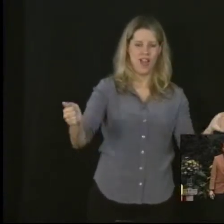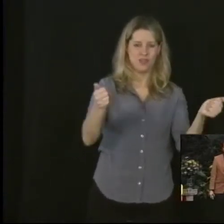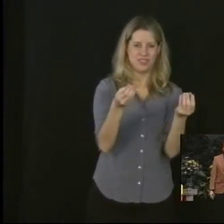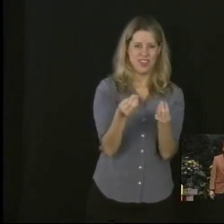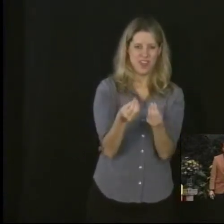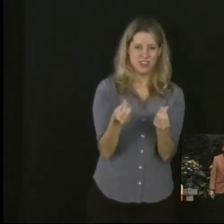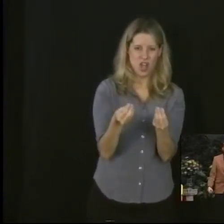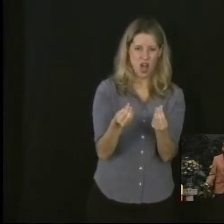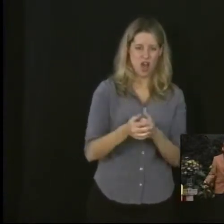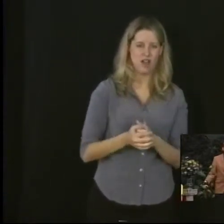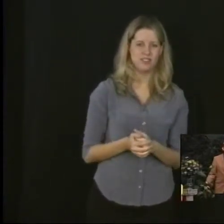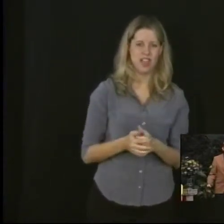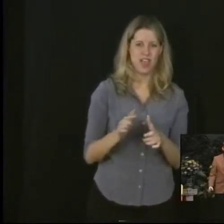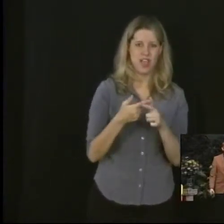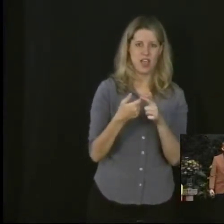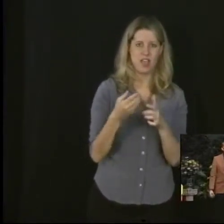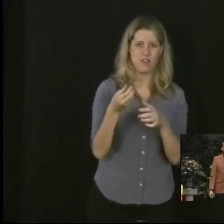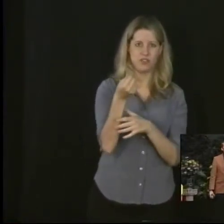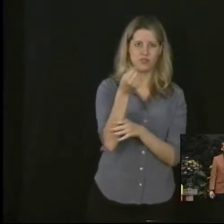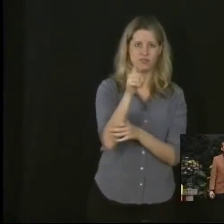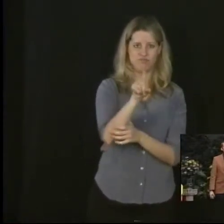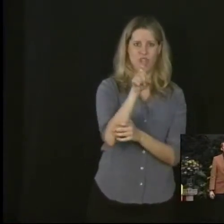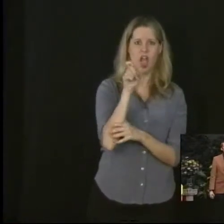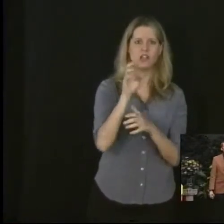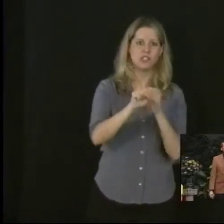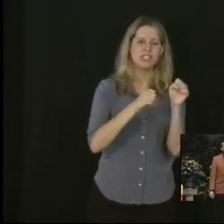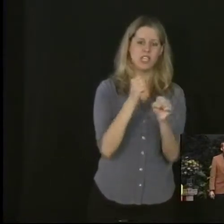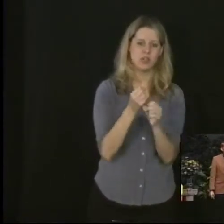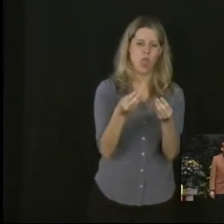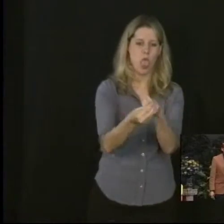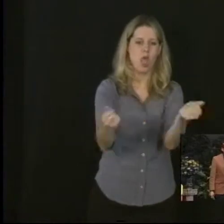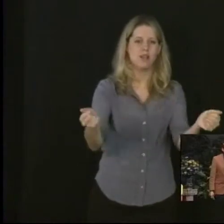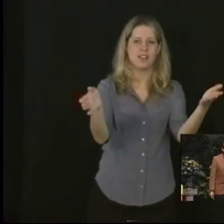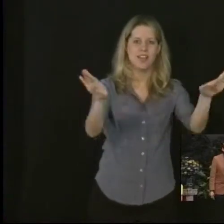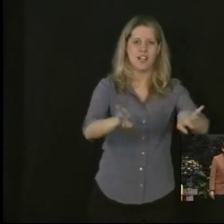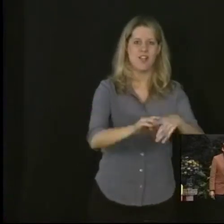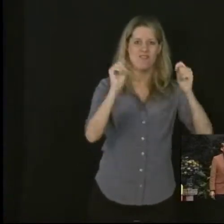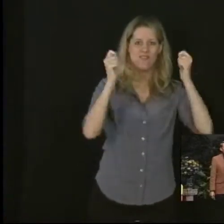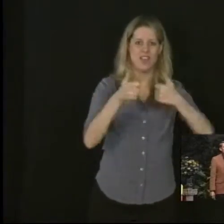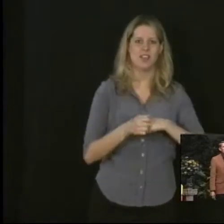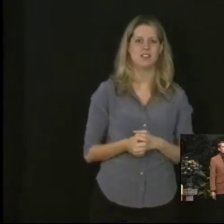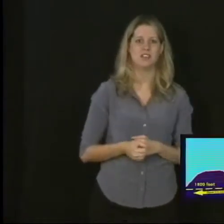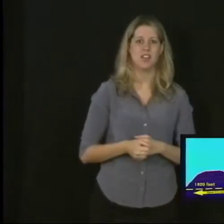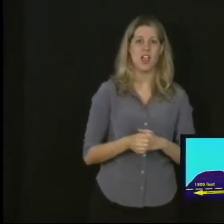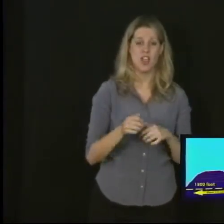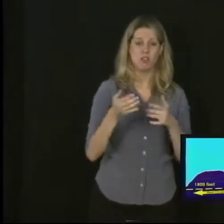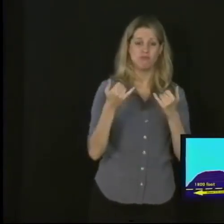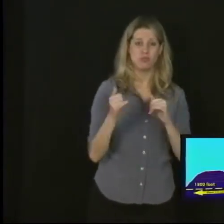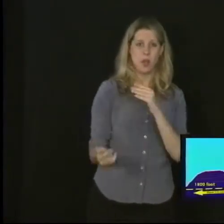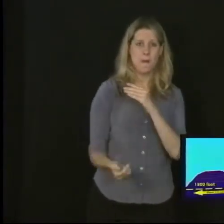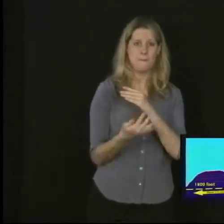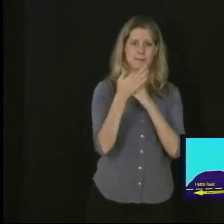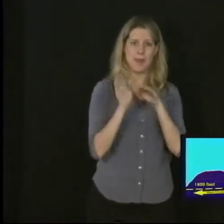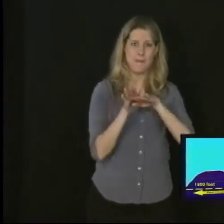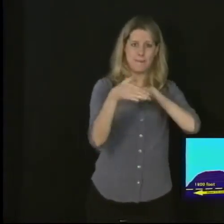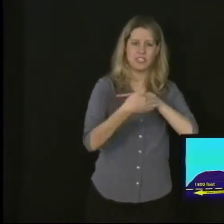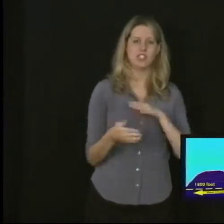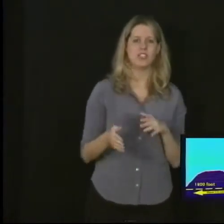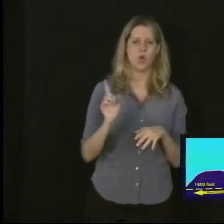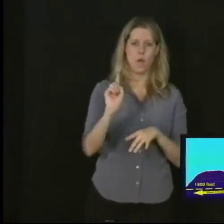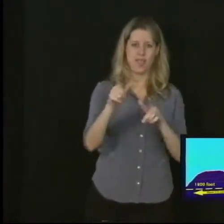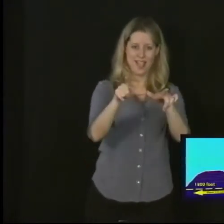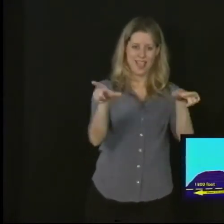soft. Within the first few hundred years, washed out that canyon in a hurry. There are still beaches where the lakes used to be. They call them Grand Lake and